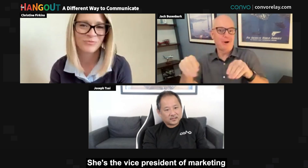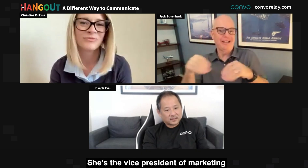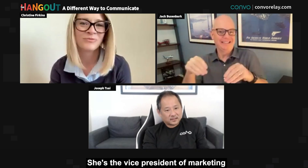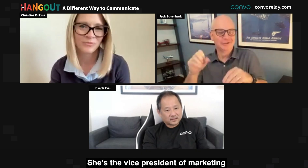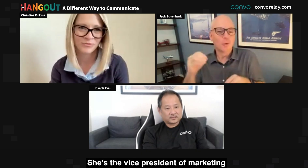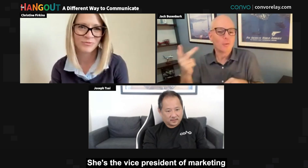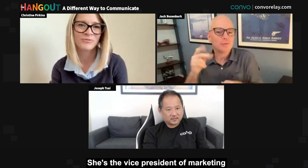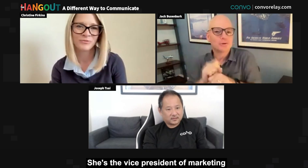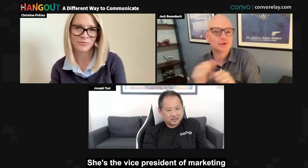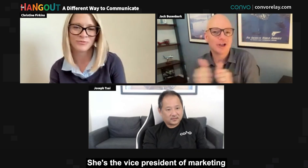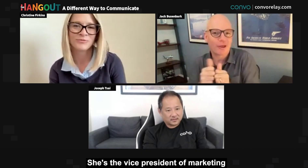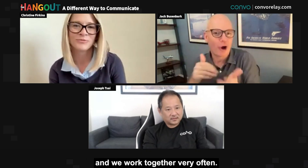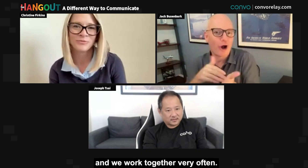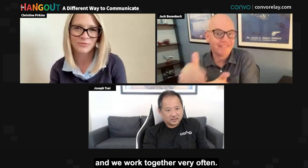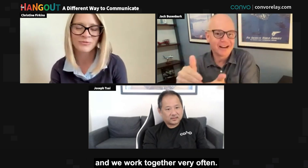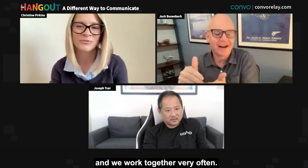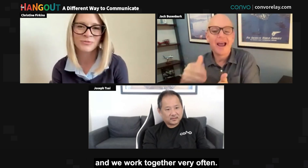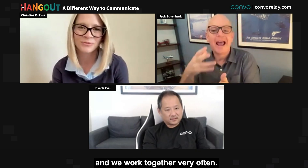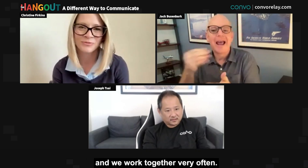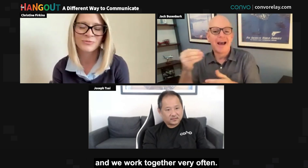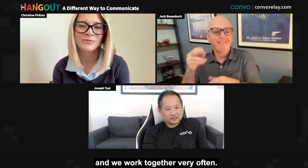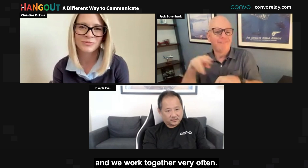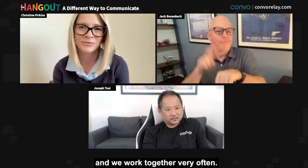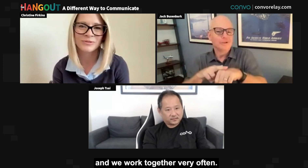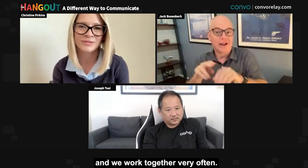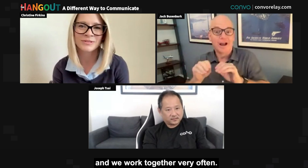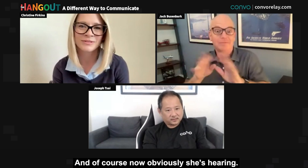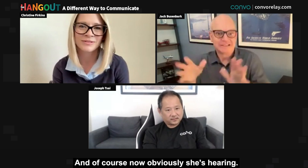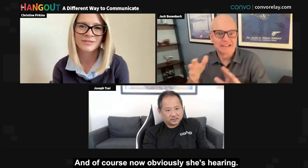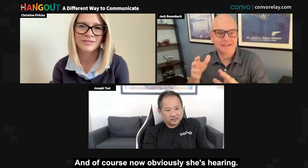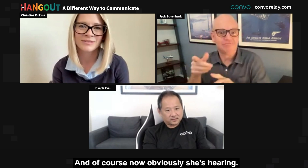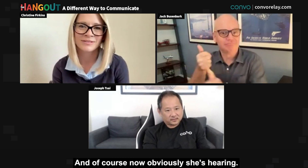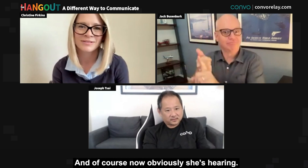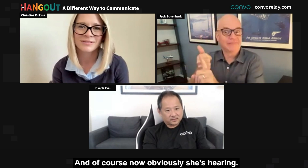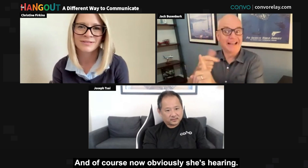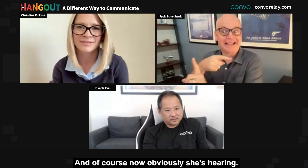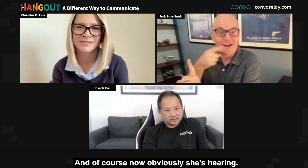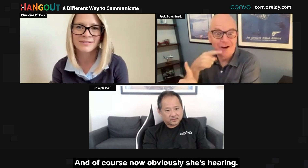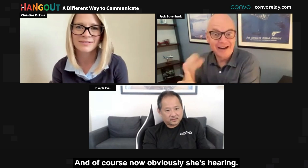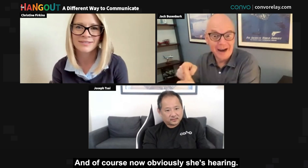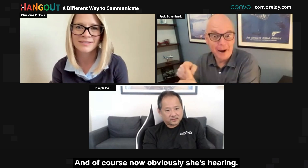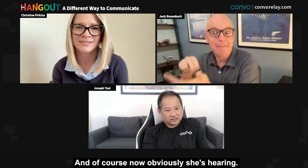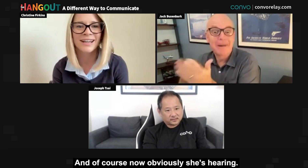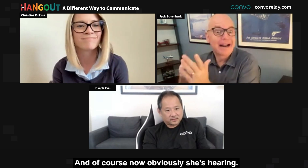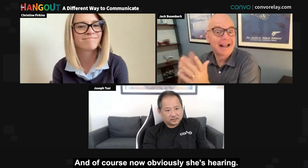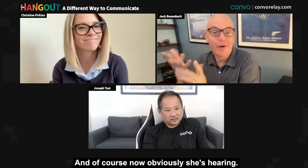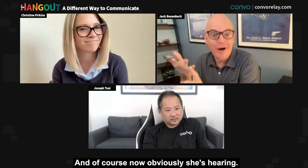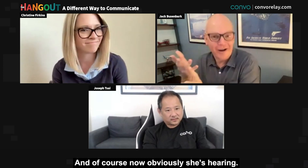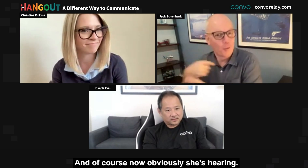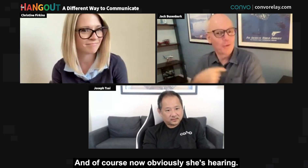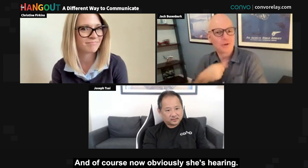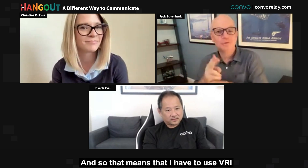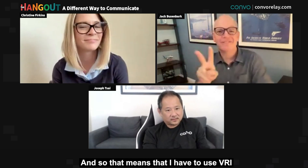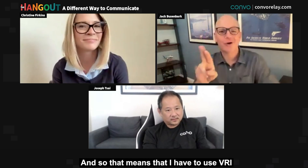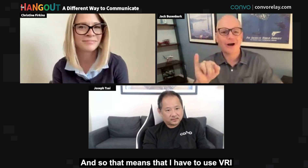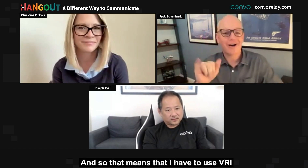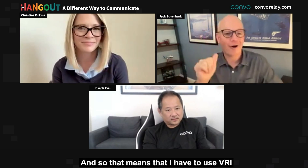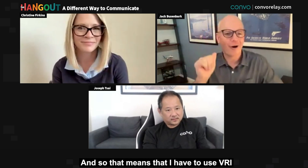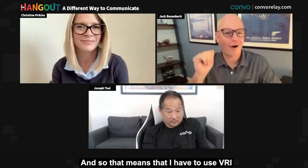She's a vice president of marketing, and we work together very often. And of course, obviously, she's hearing, and so that means that I